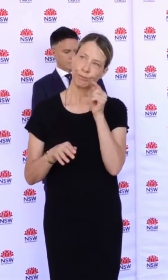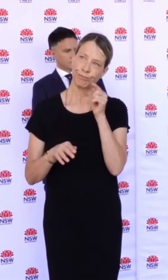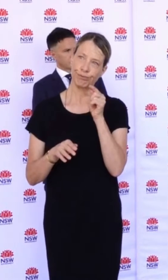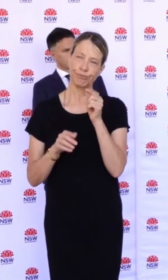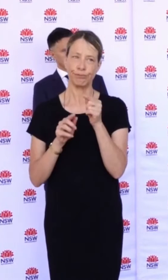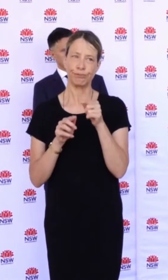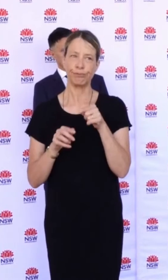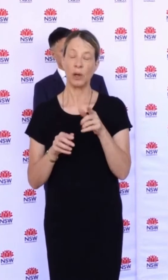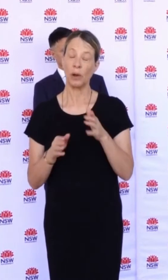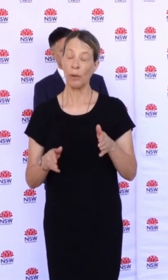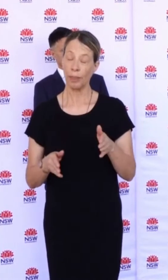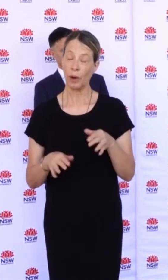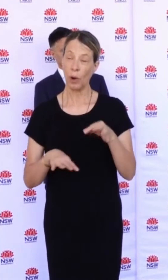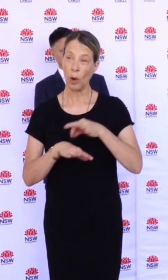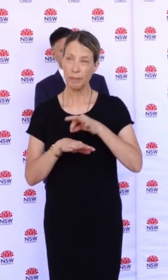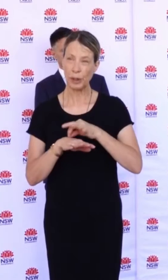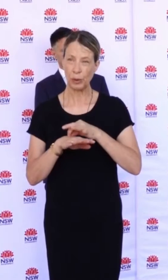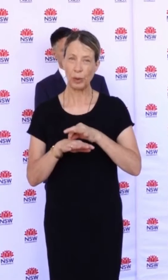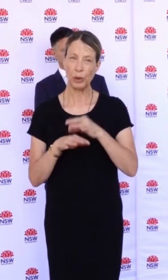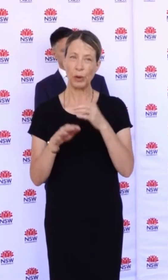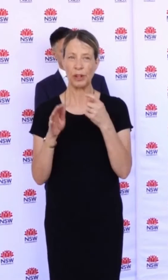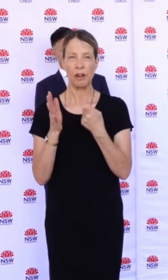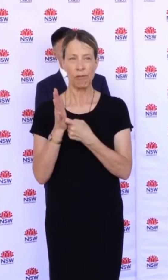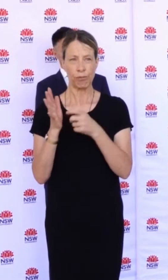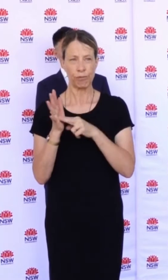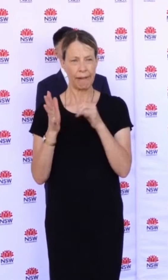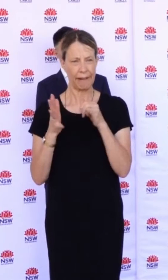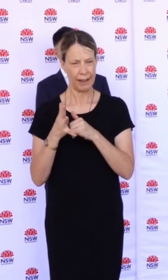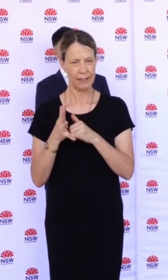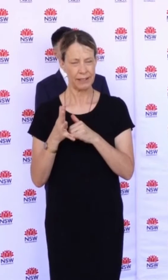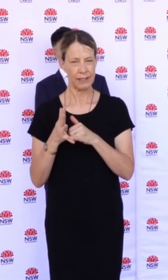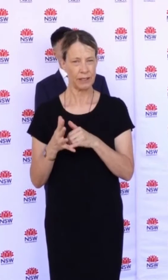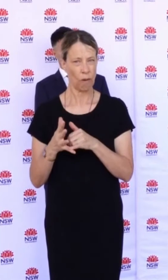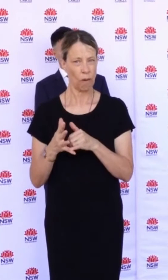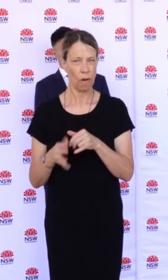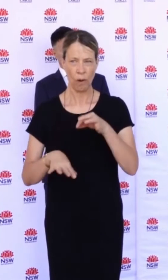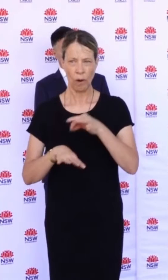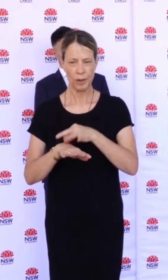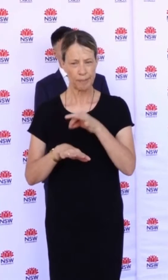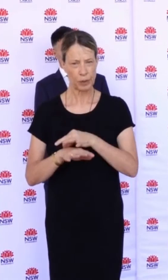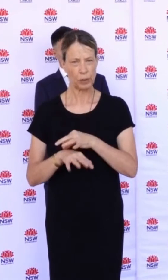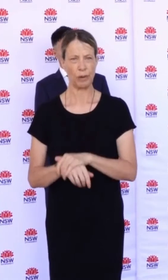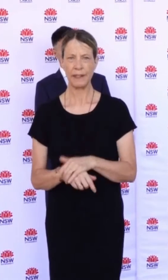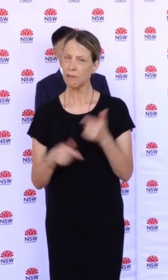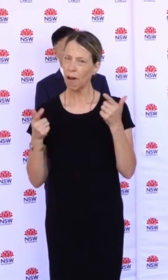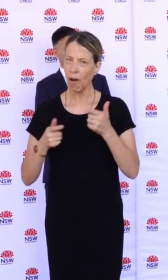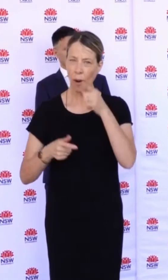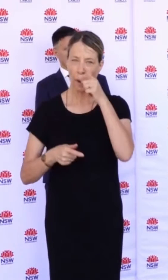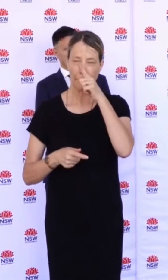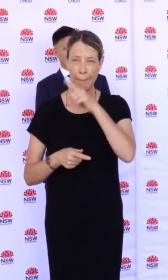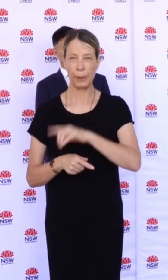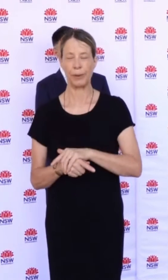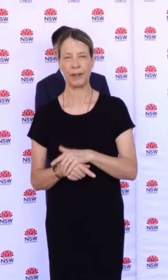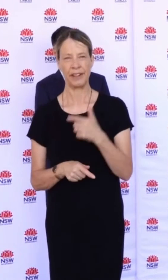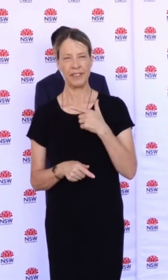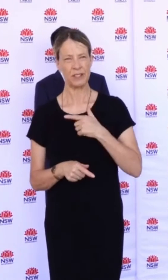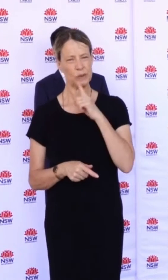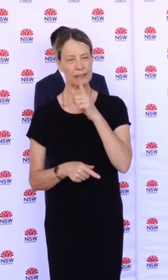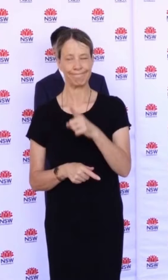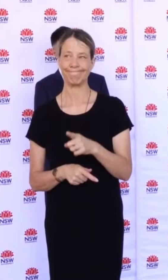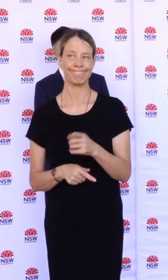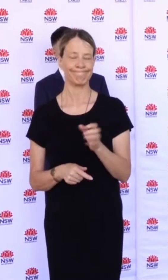North Shore hospital. So there are obviously very strong views held in our public health team that it makes sense